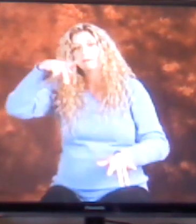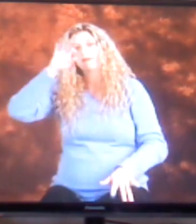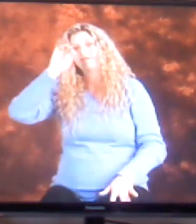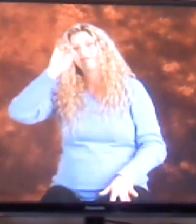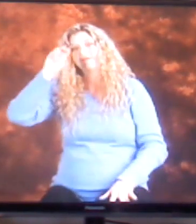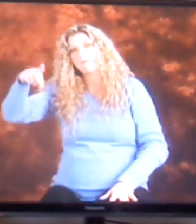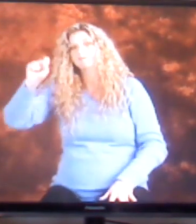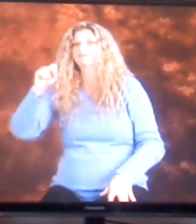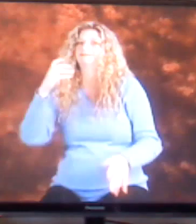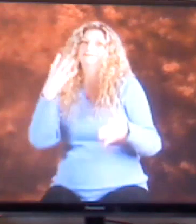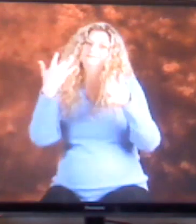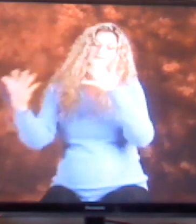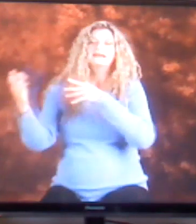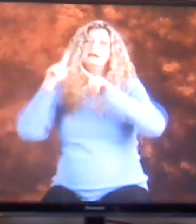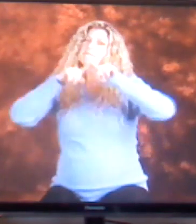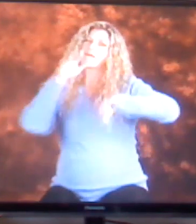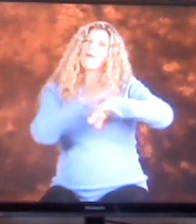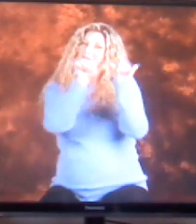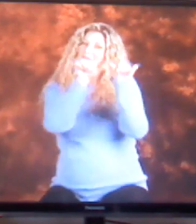Casual clothing is really popular. Flip-flops are really